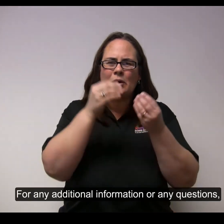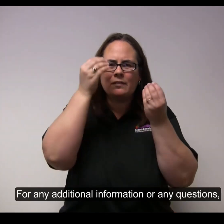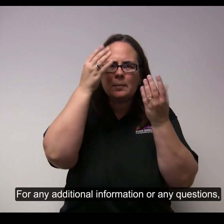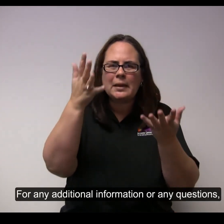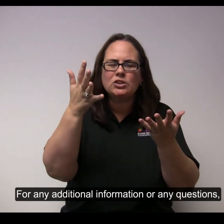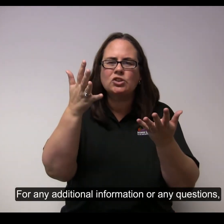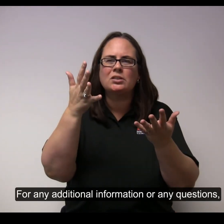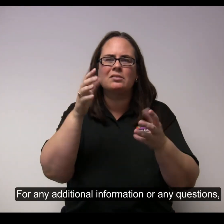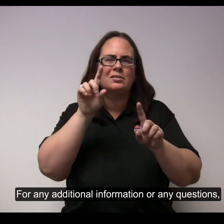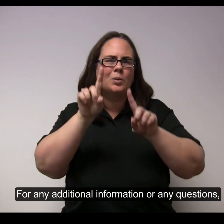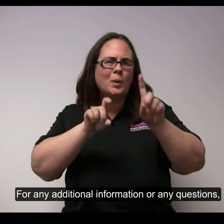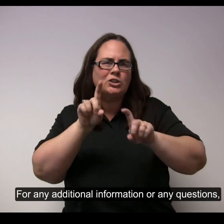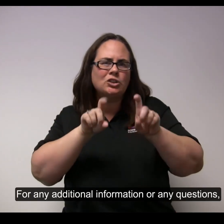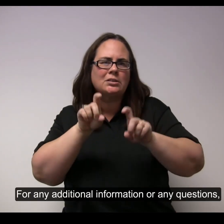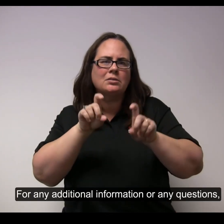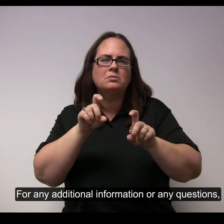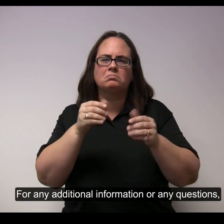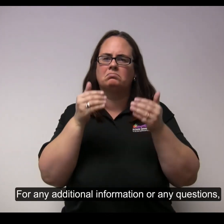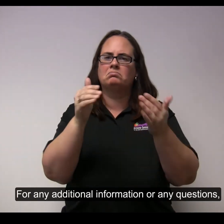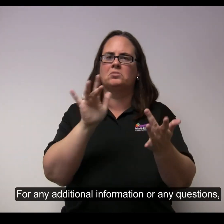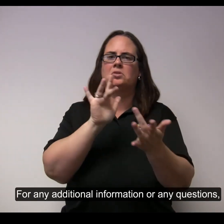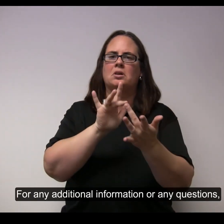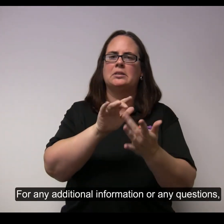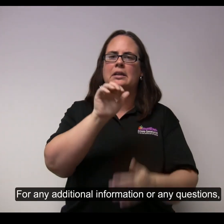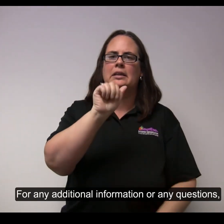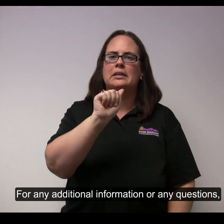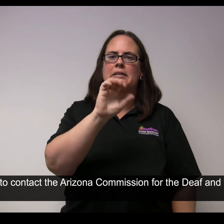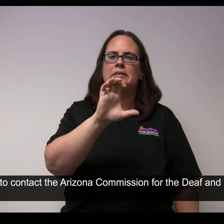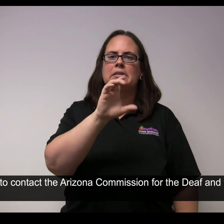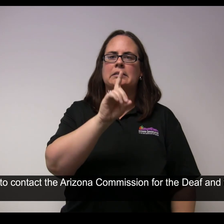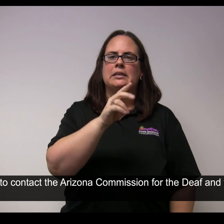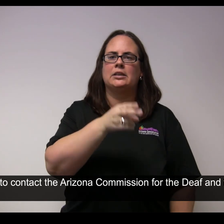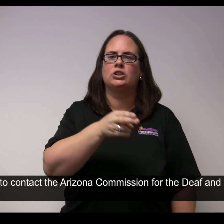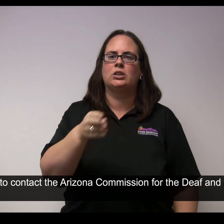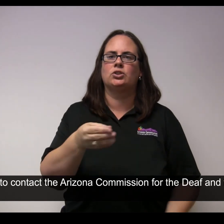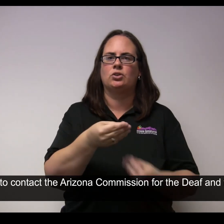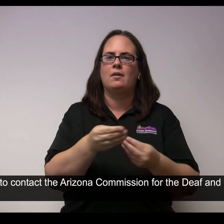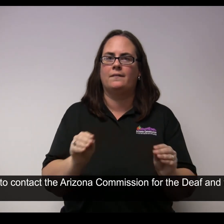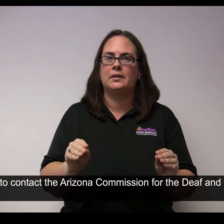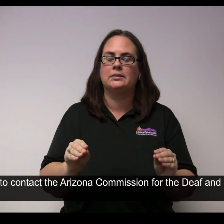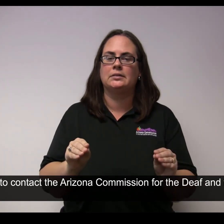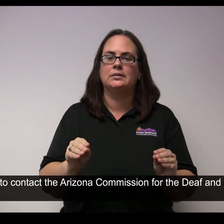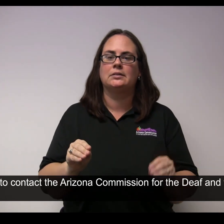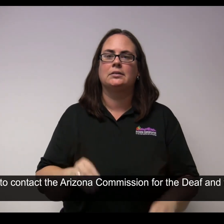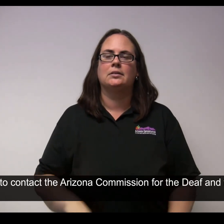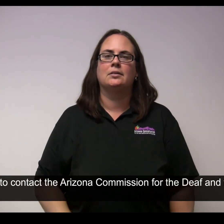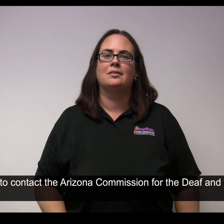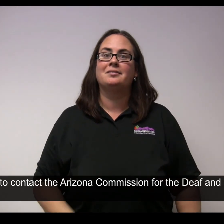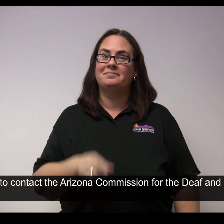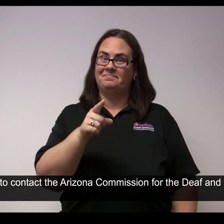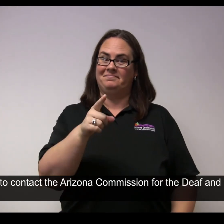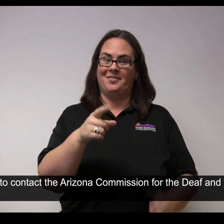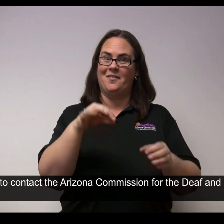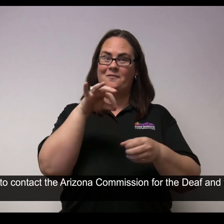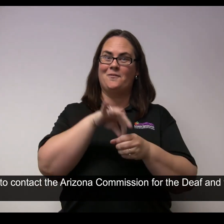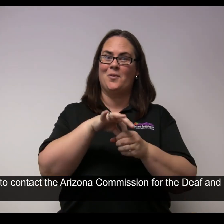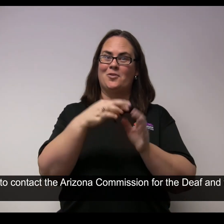For any additional information or any questions, feel free to contact the Arizona Commission for the Deaf and the Hard of Hearing.